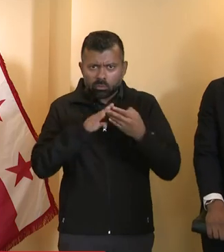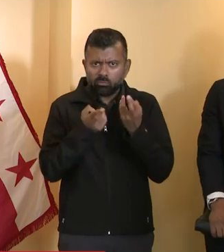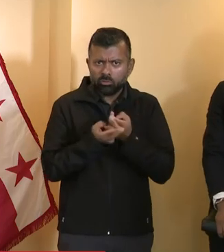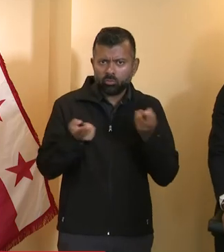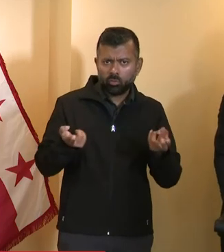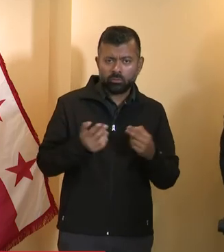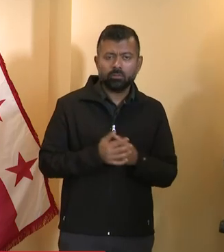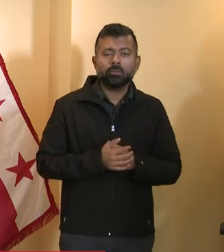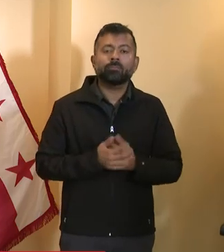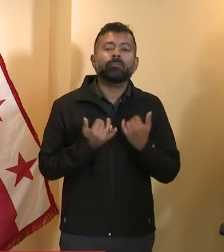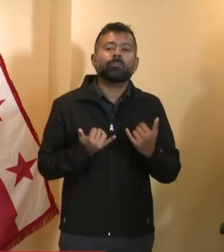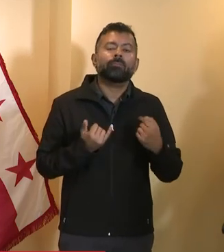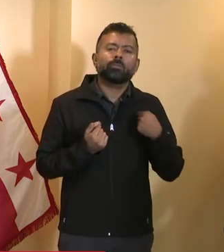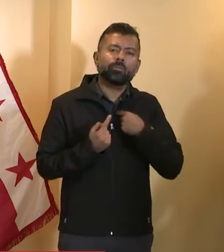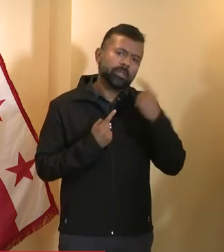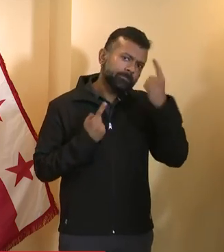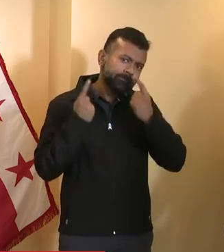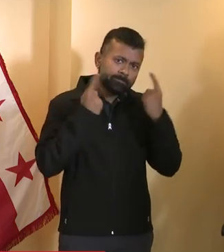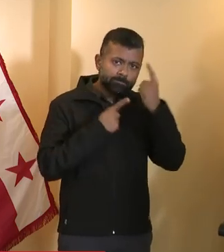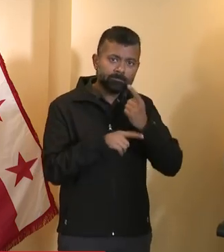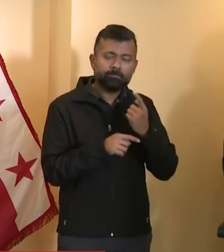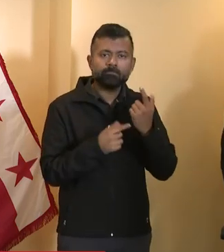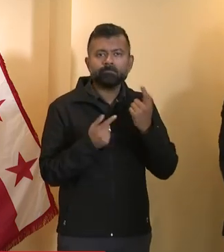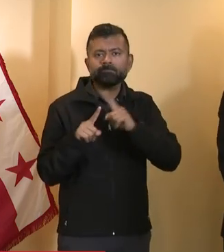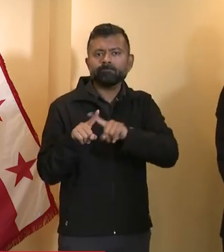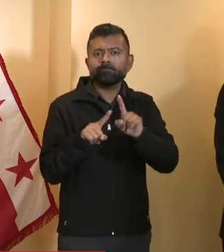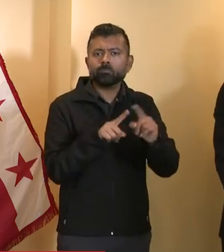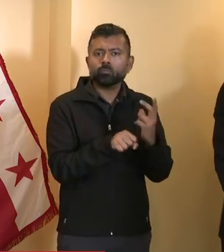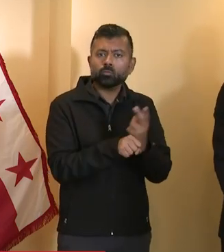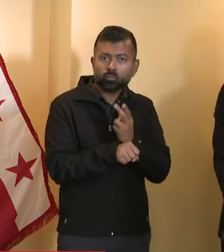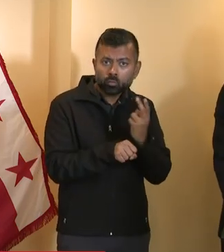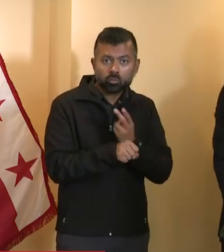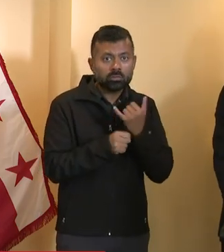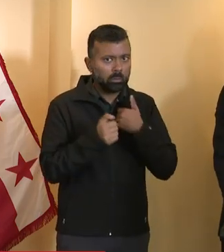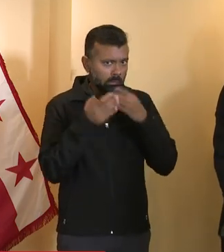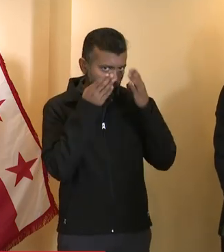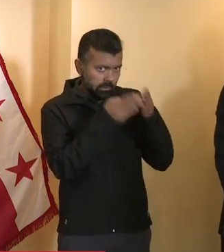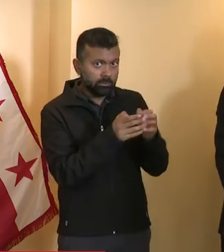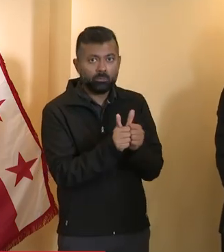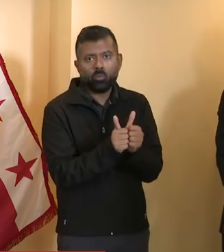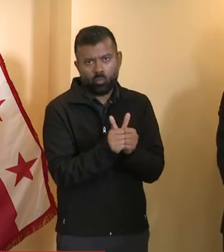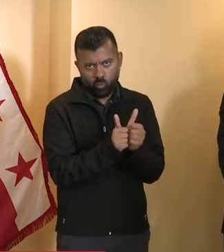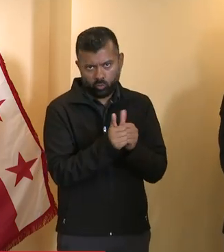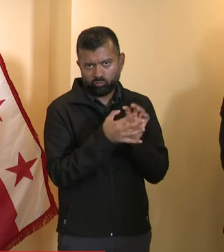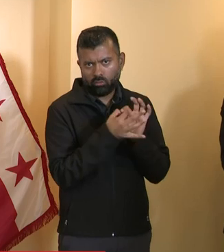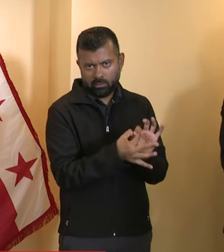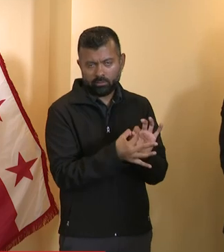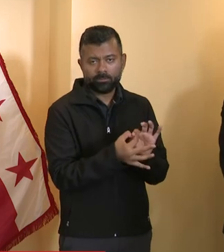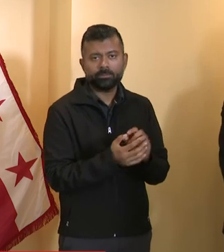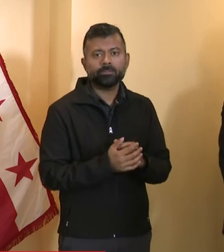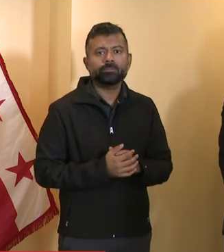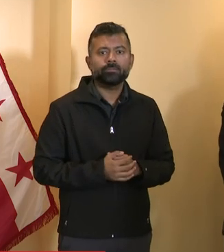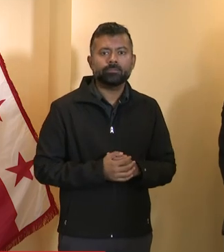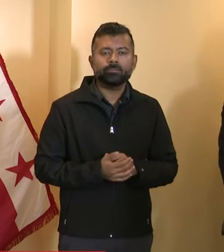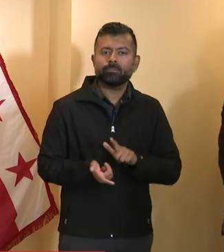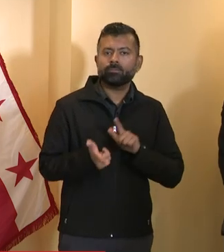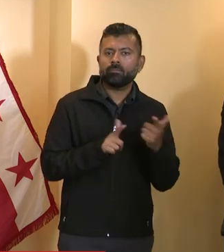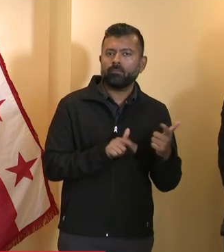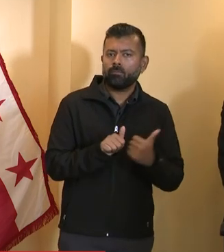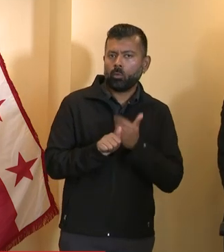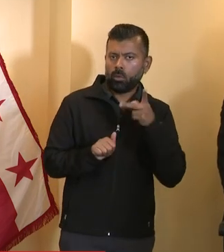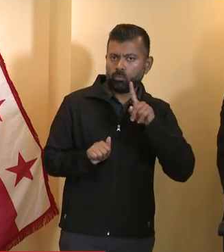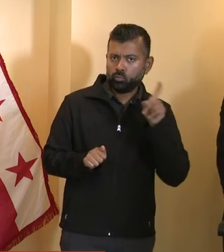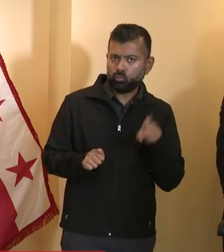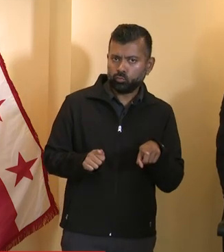interest at RFK are all sports related. Follow-up question, if you don't mind. So in regards to